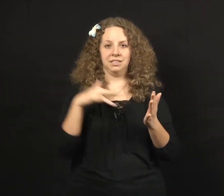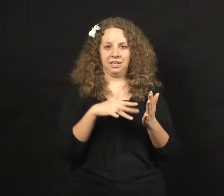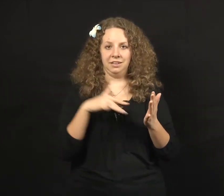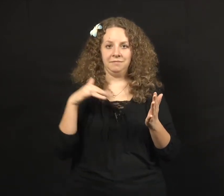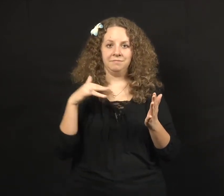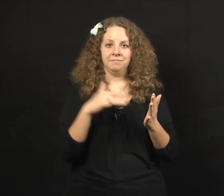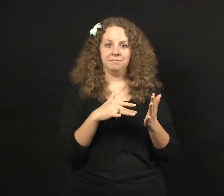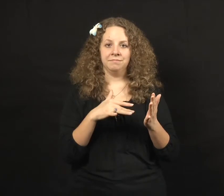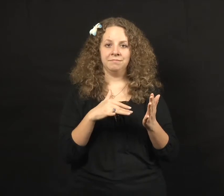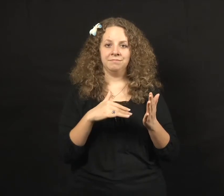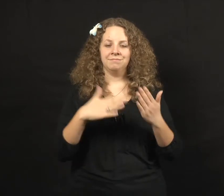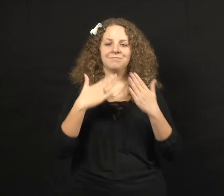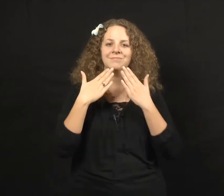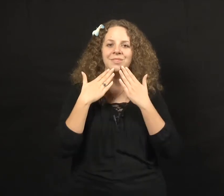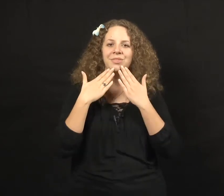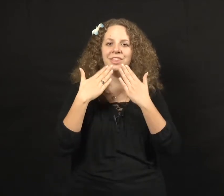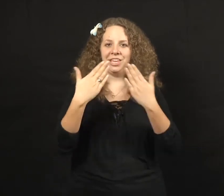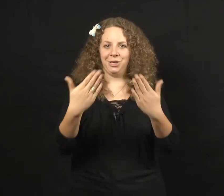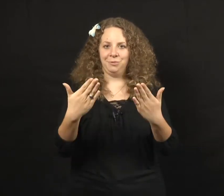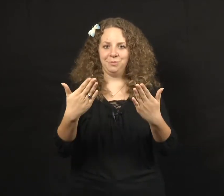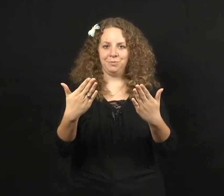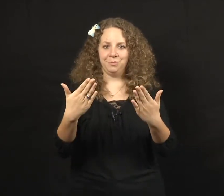Study. Thank you.